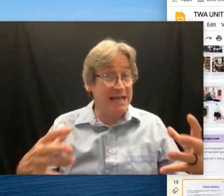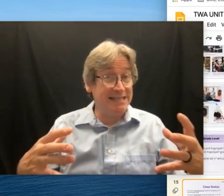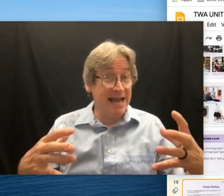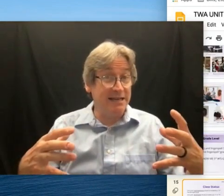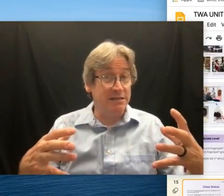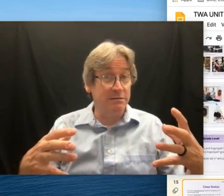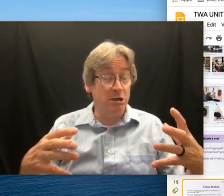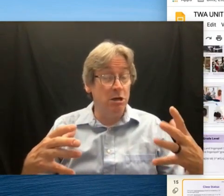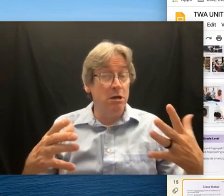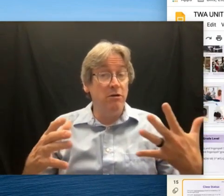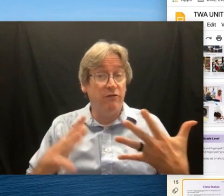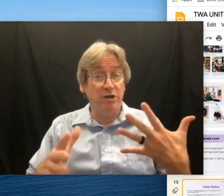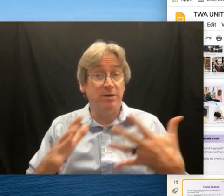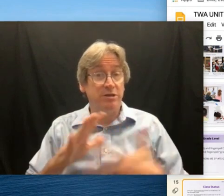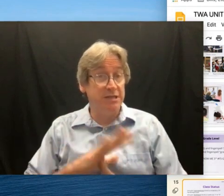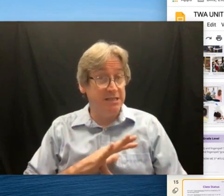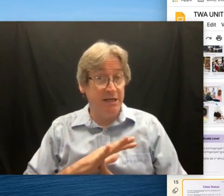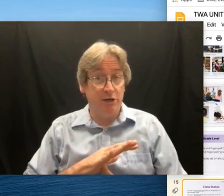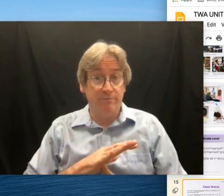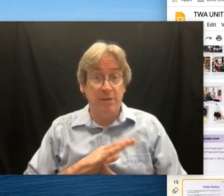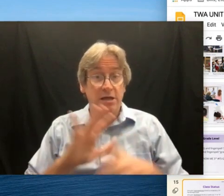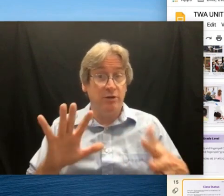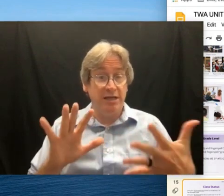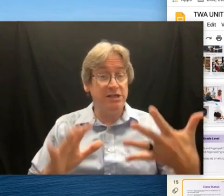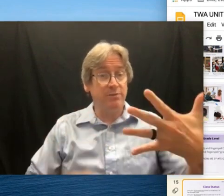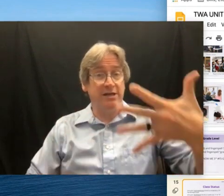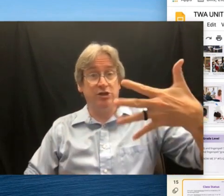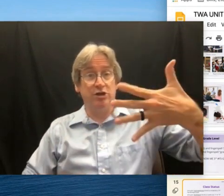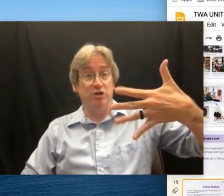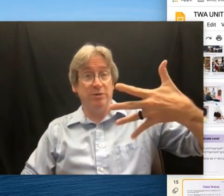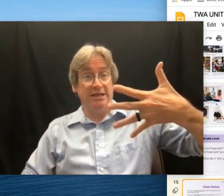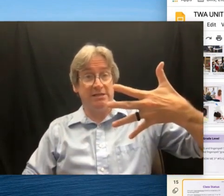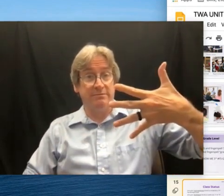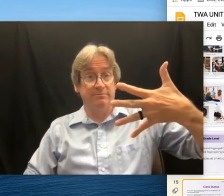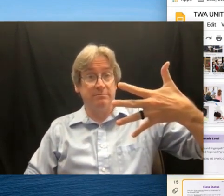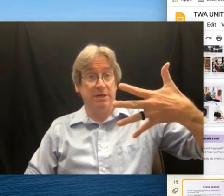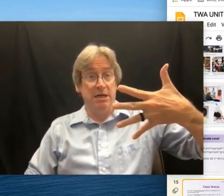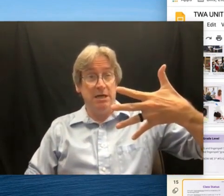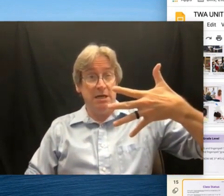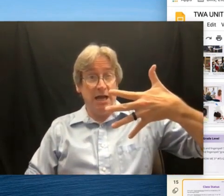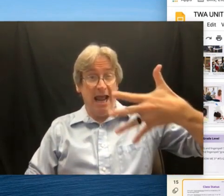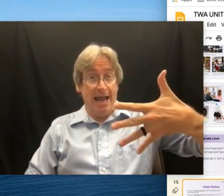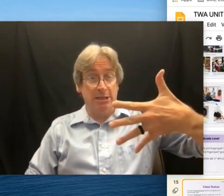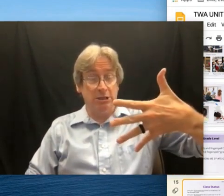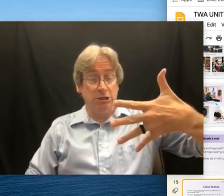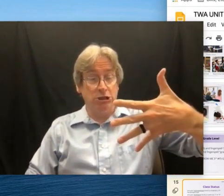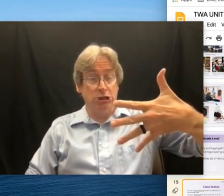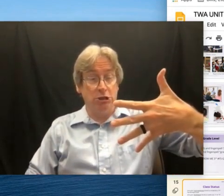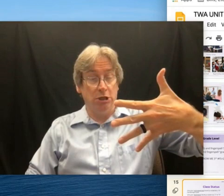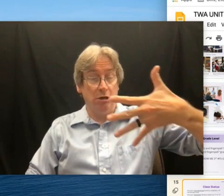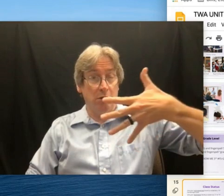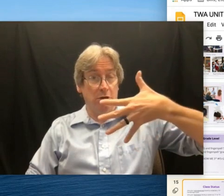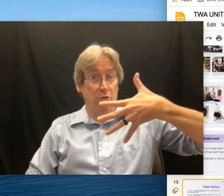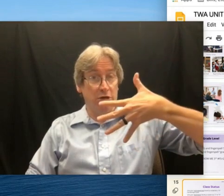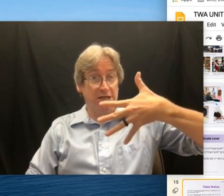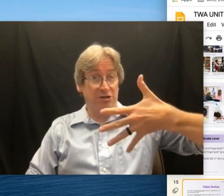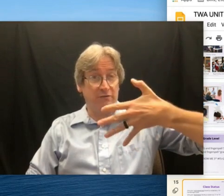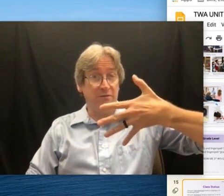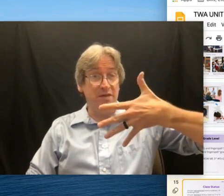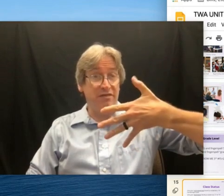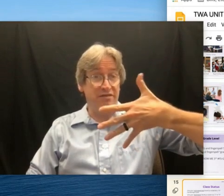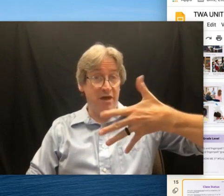So class status, freshman to senior. So the easiest way is you're going to do a list. And